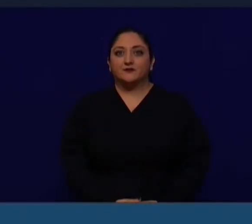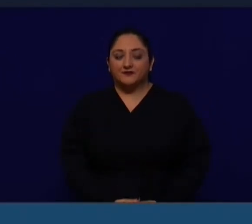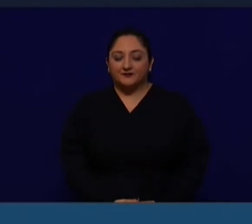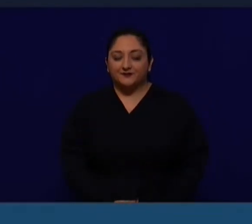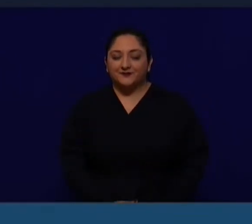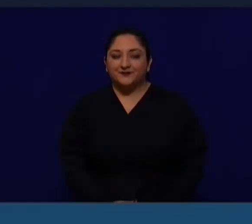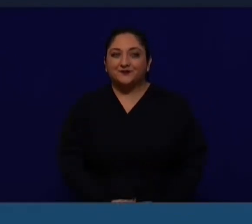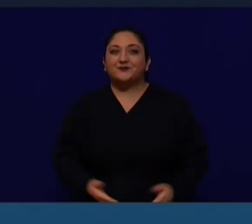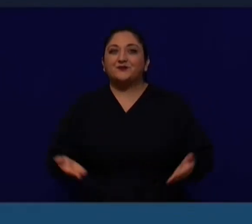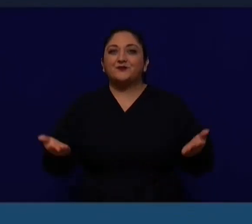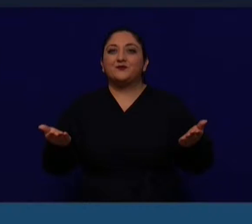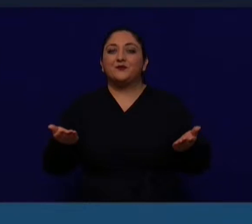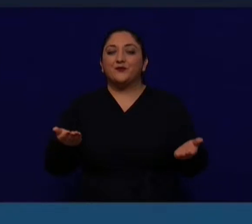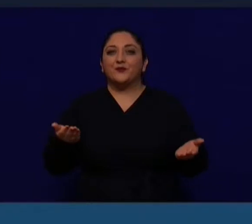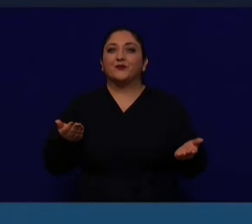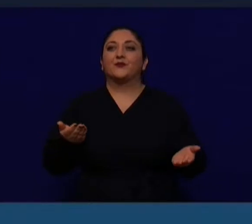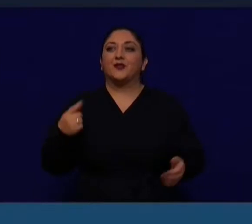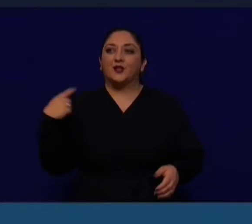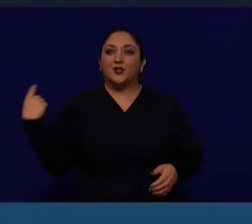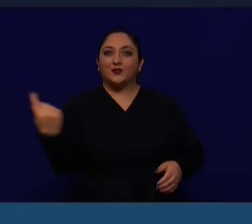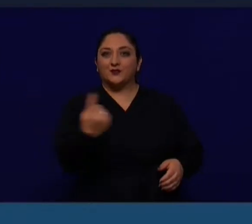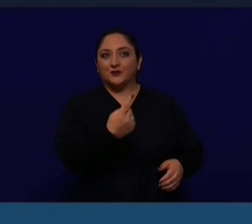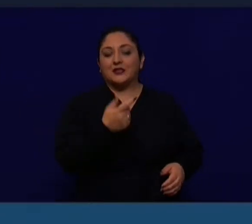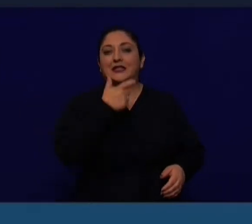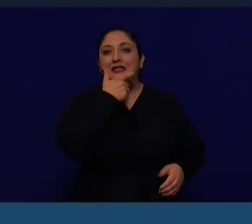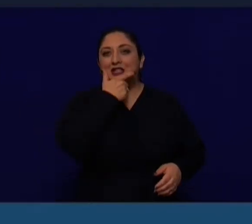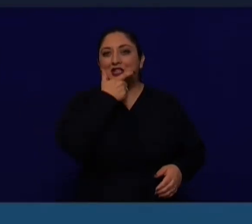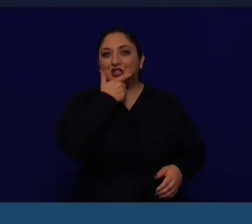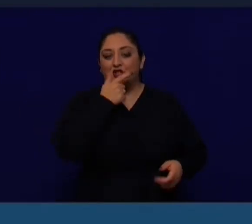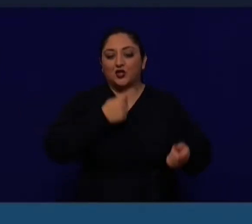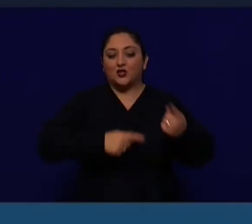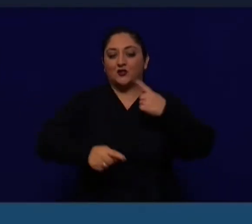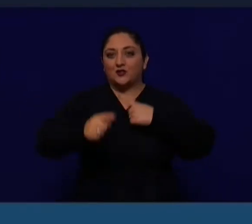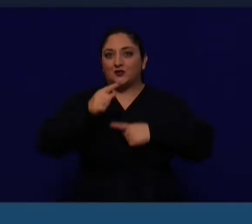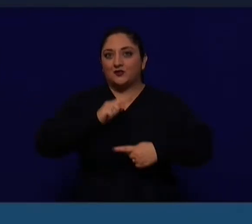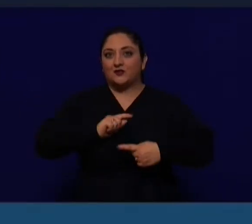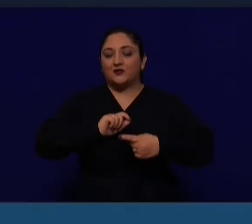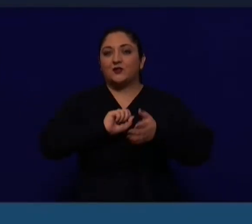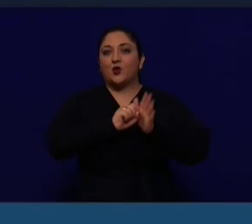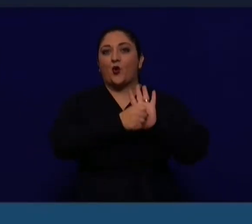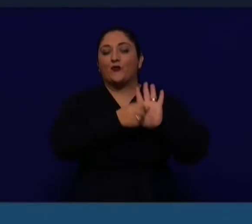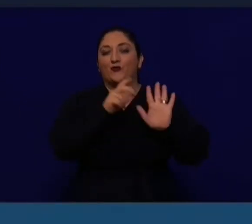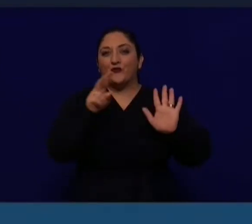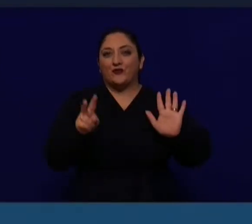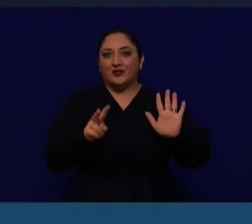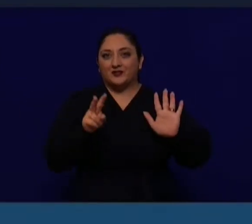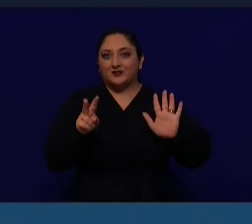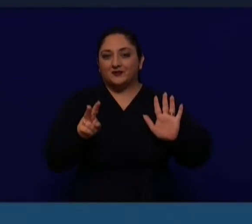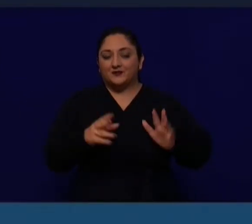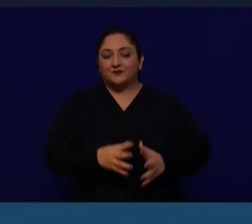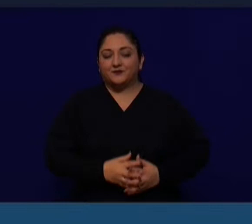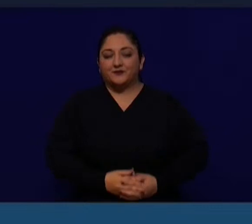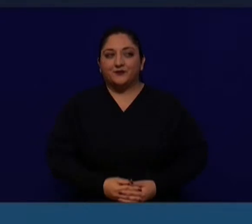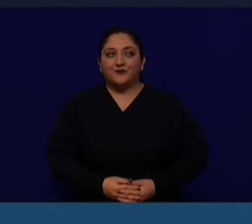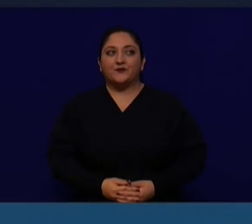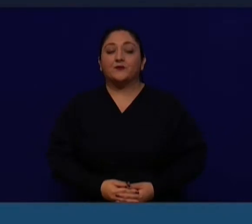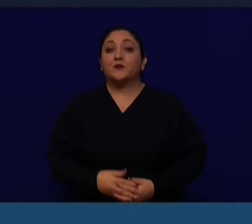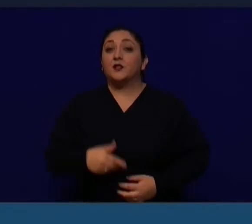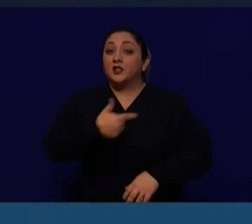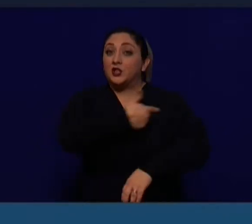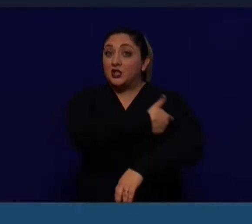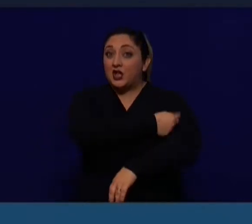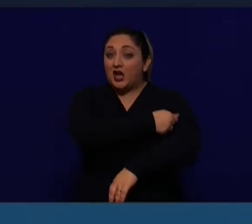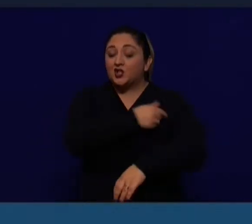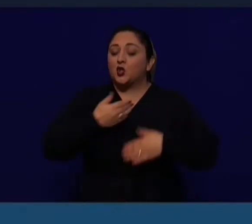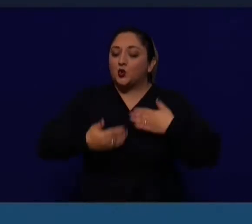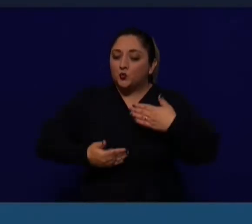Welcome everyone to the COVID-19 medical bulletin. We are ongoing with our vaccination